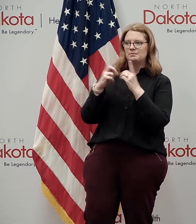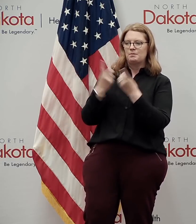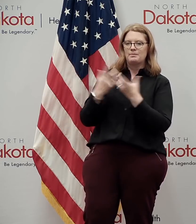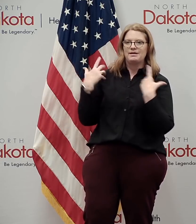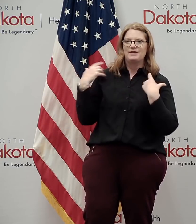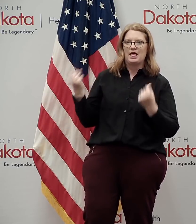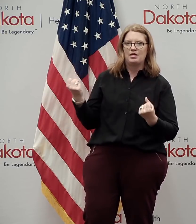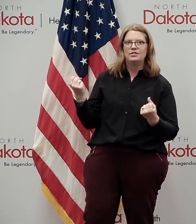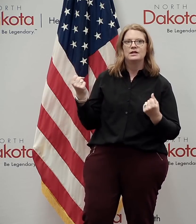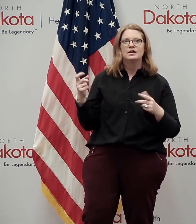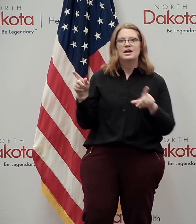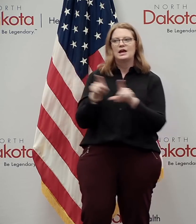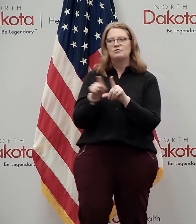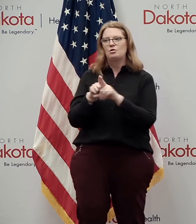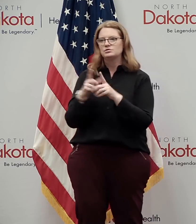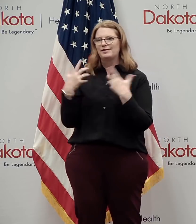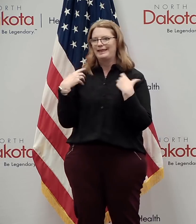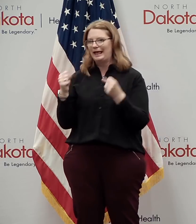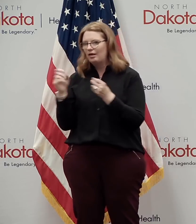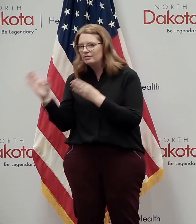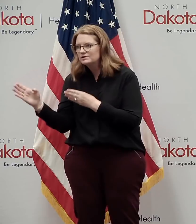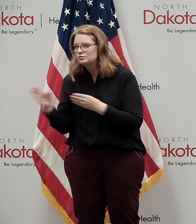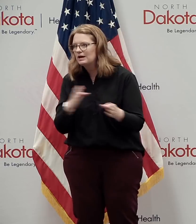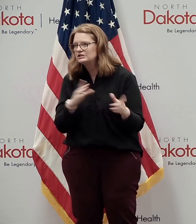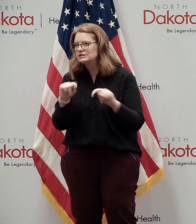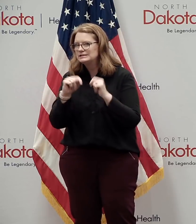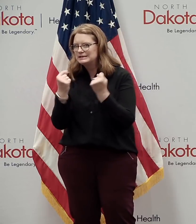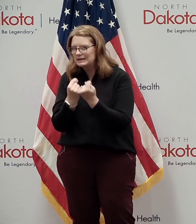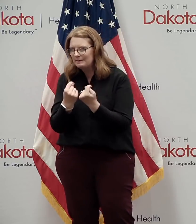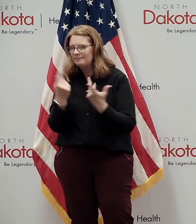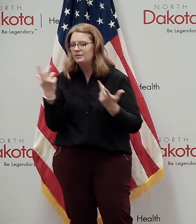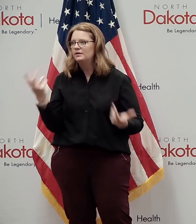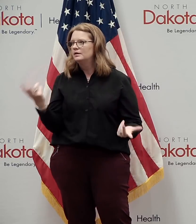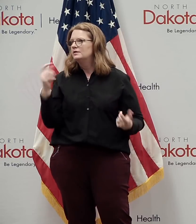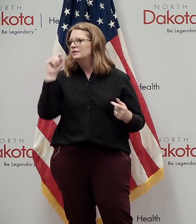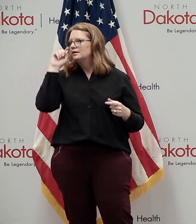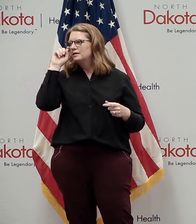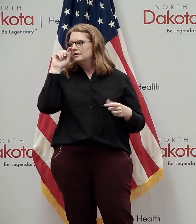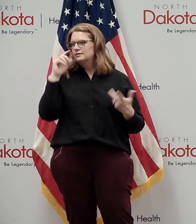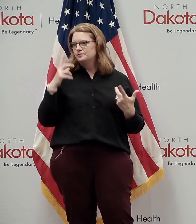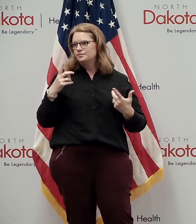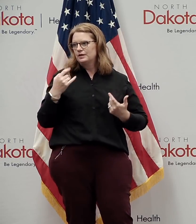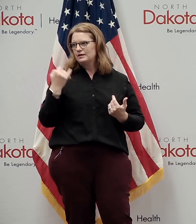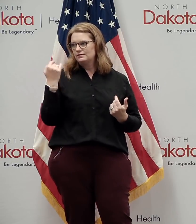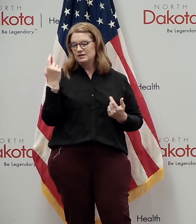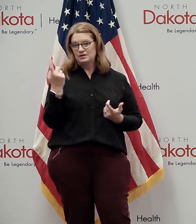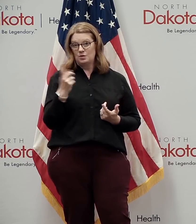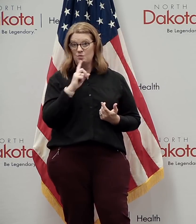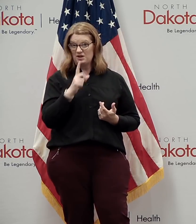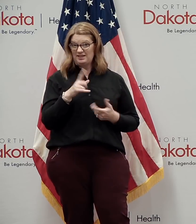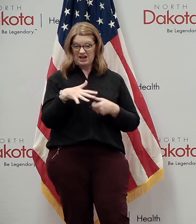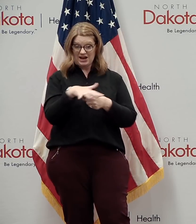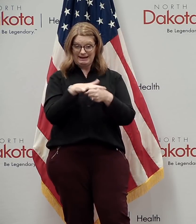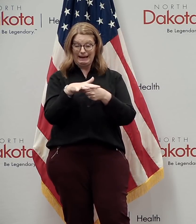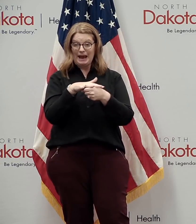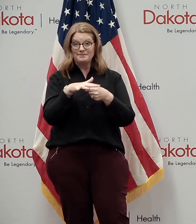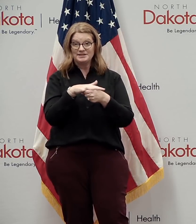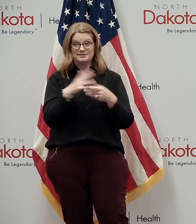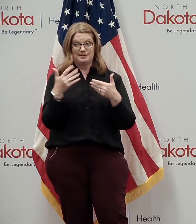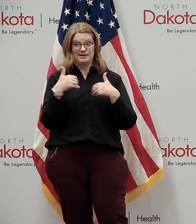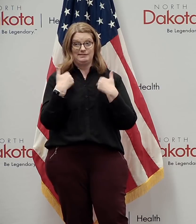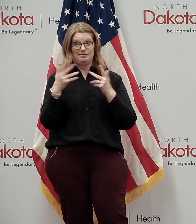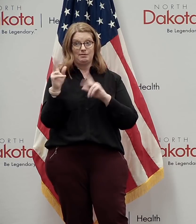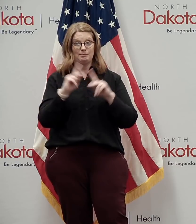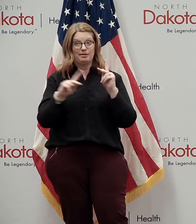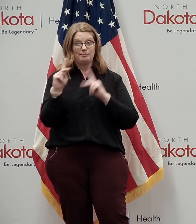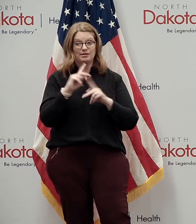the health strategy team. Because if you're fighting something that may really be invisible on a campus, because younger people